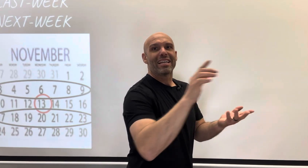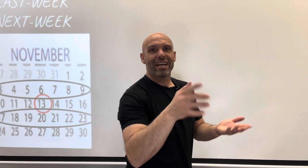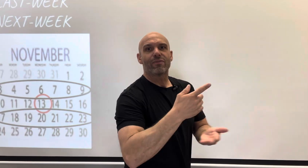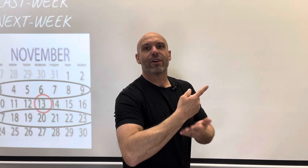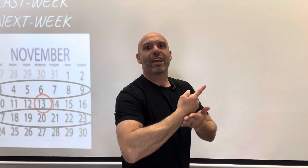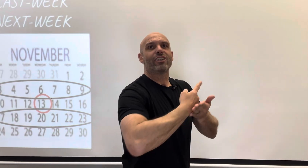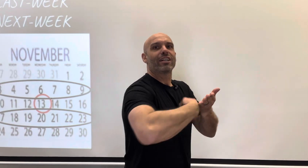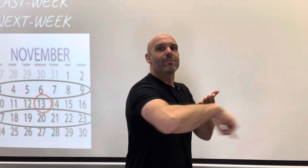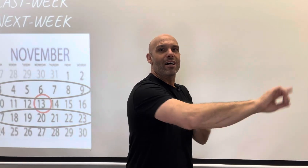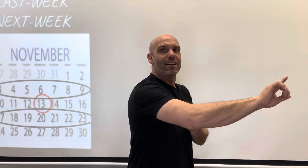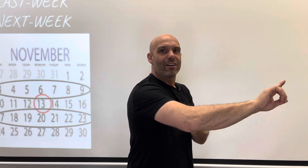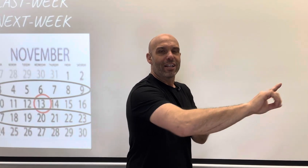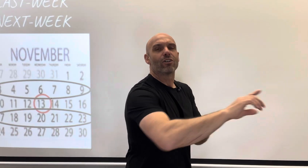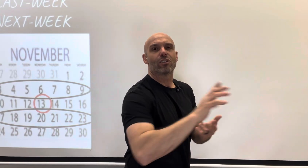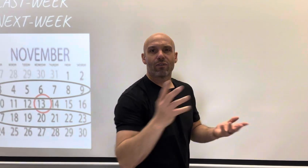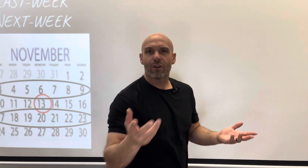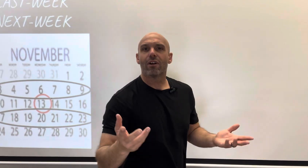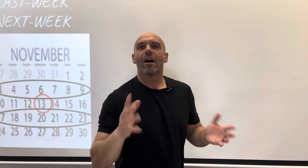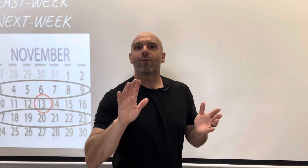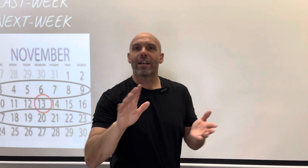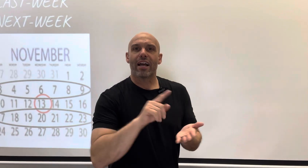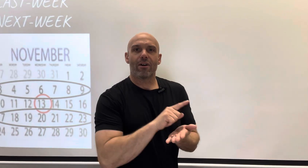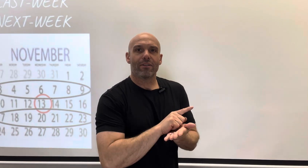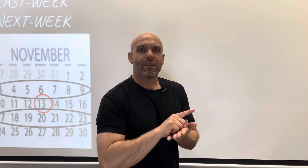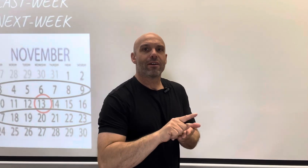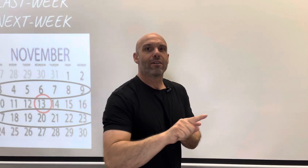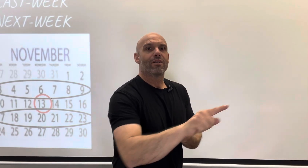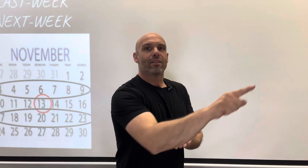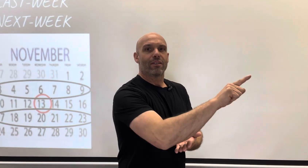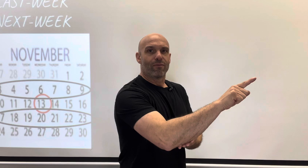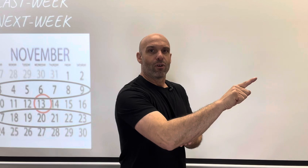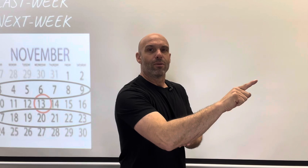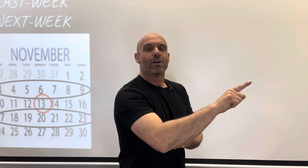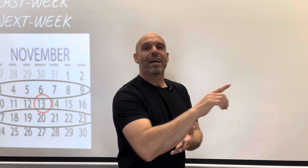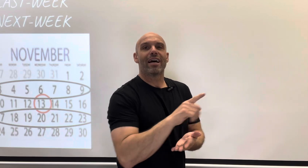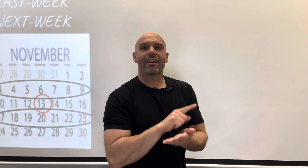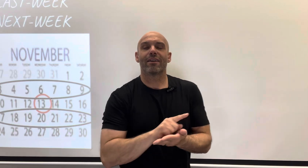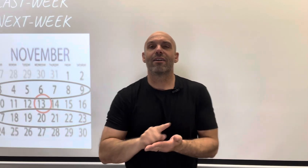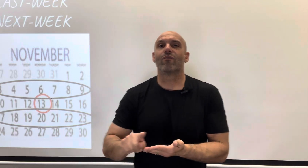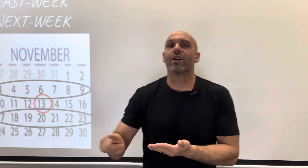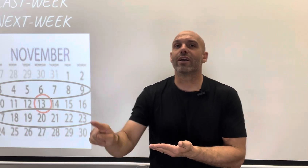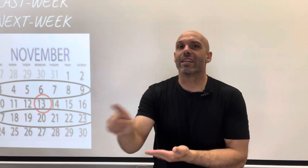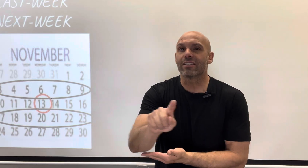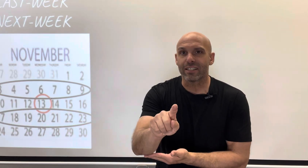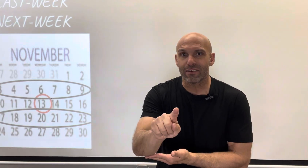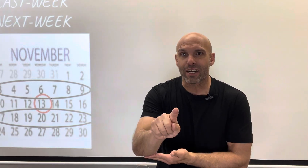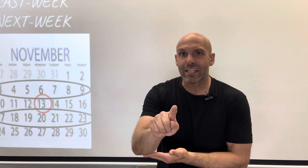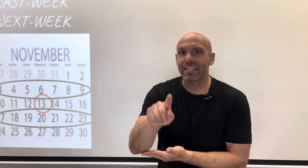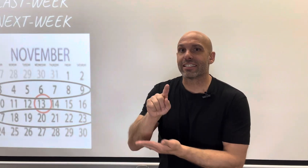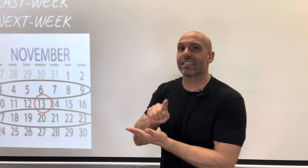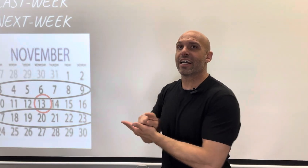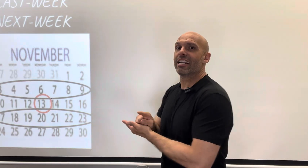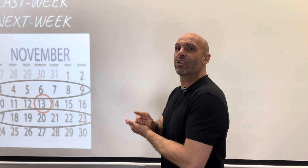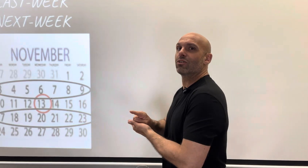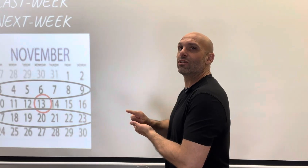Yes, variation comes under and goes over. Right now, the formal and very easily recognized sign, it goes the